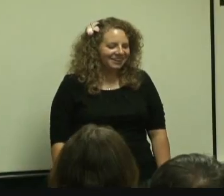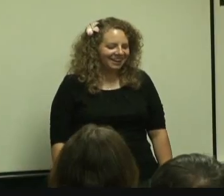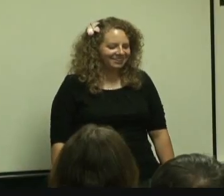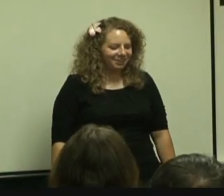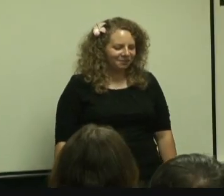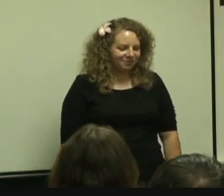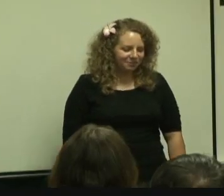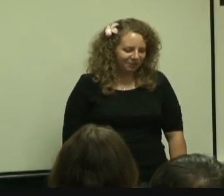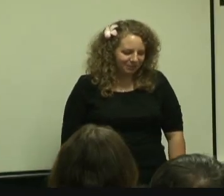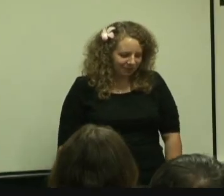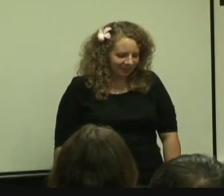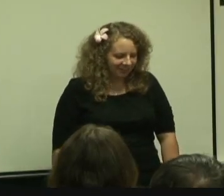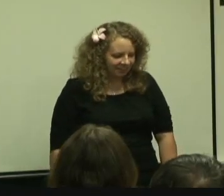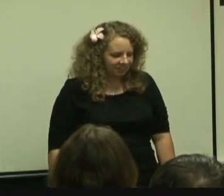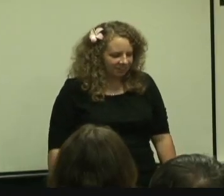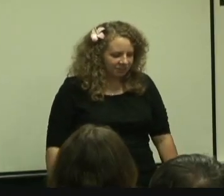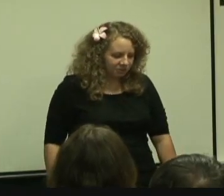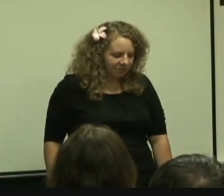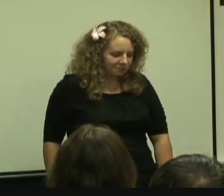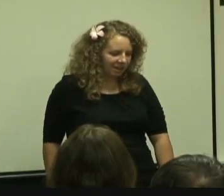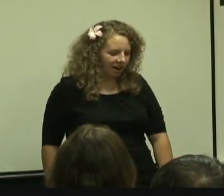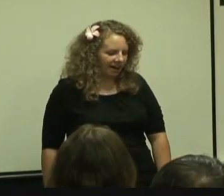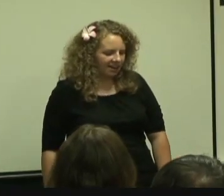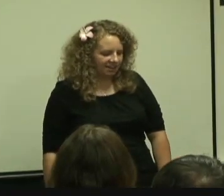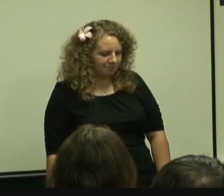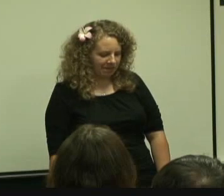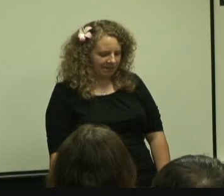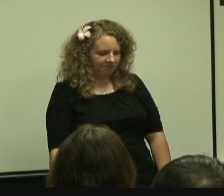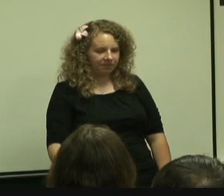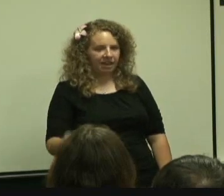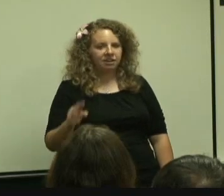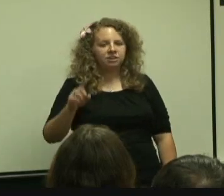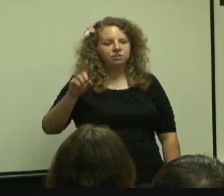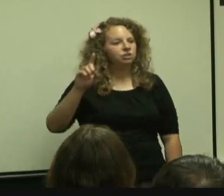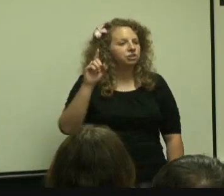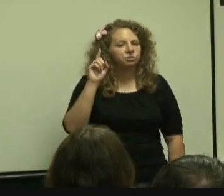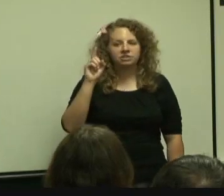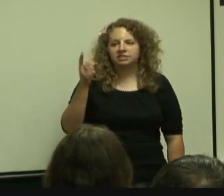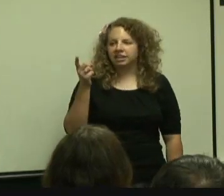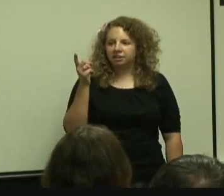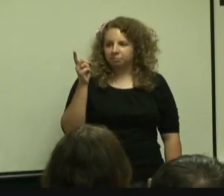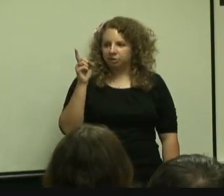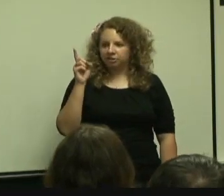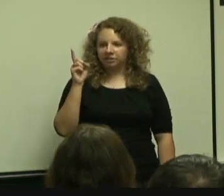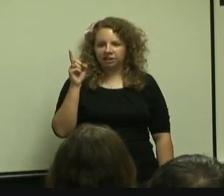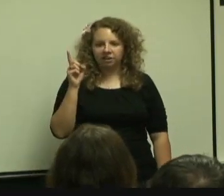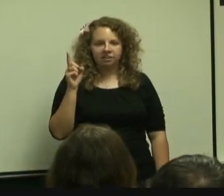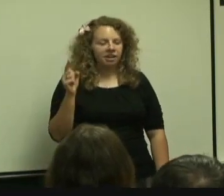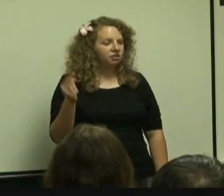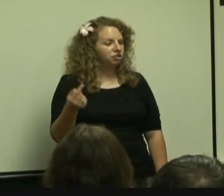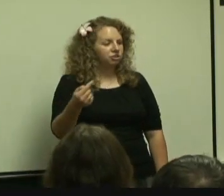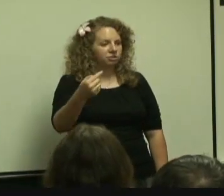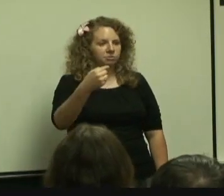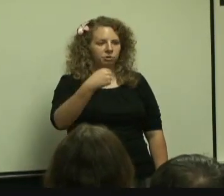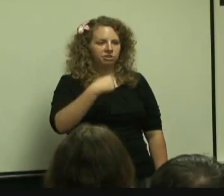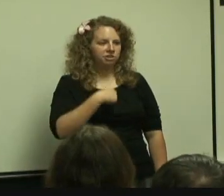Okay, so for the first one, then it's going to be I and me. Okay, so you're just going to take your pointer finger and you're just going to point to